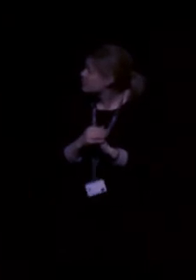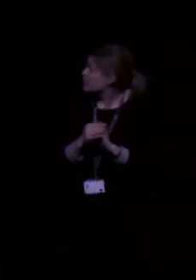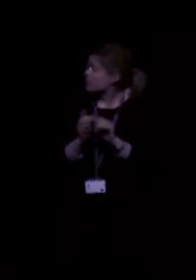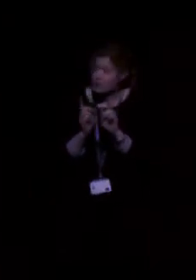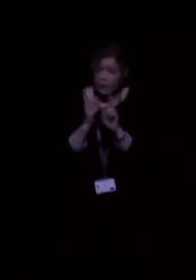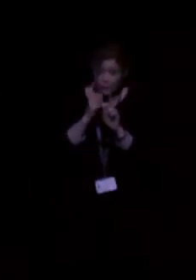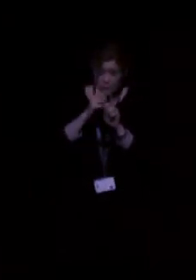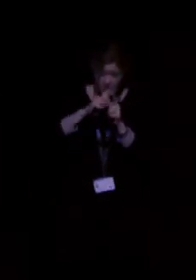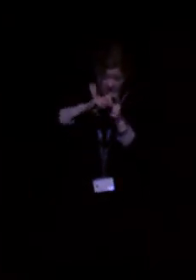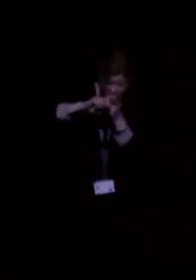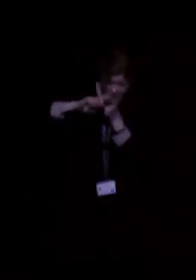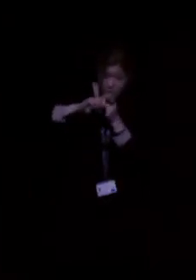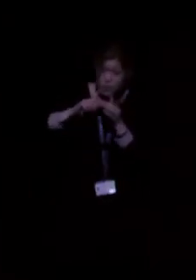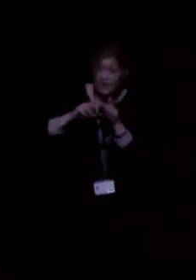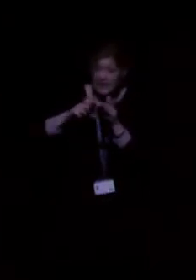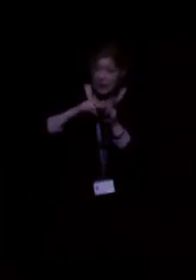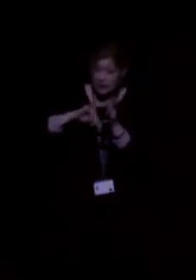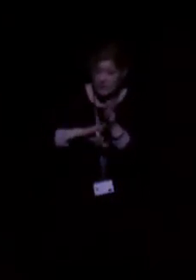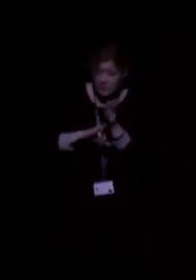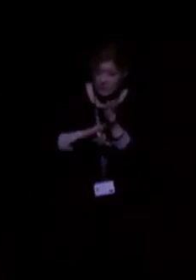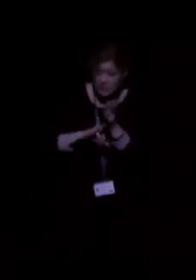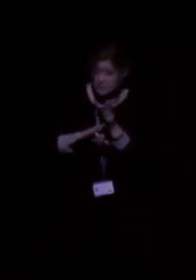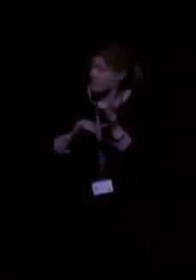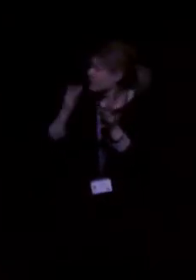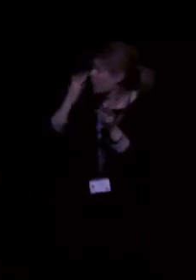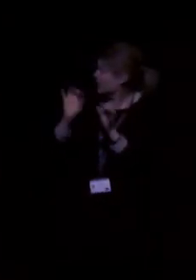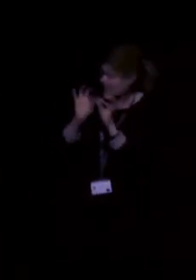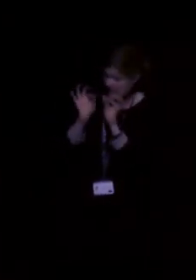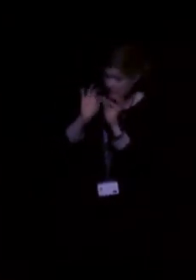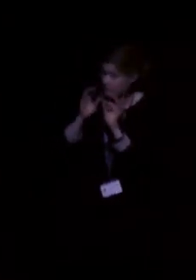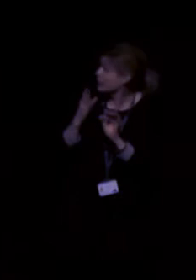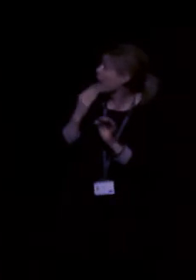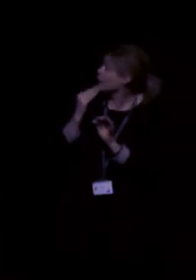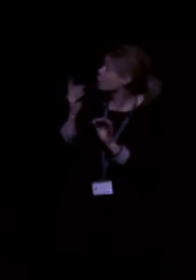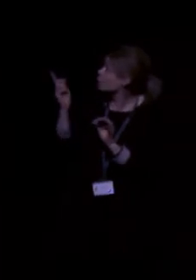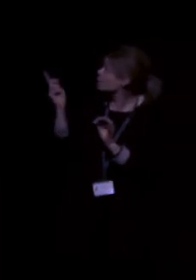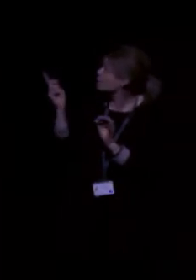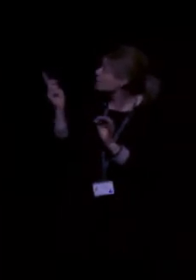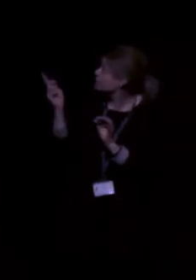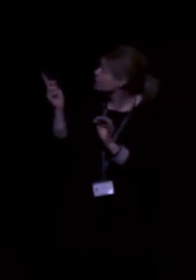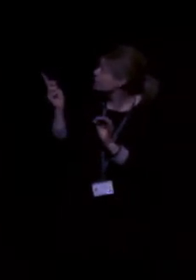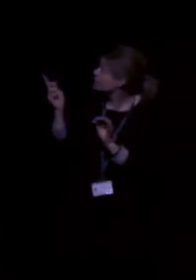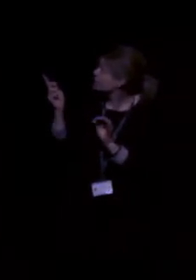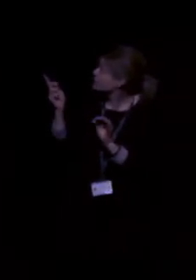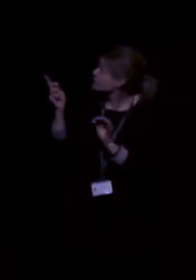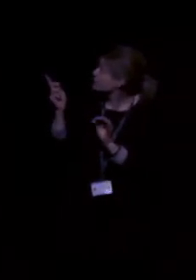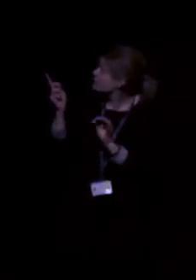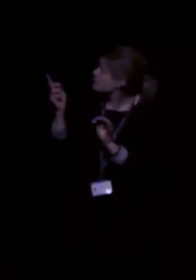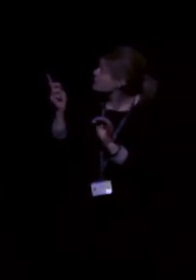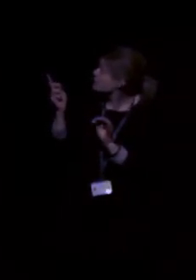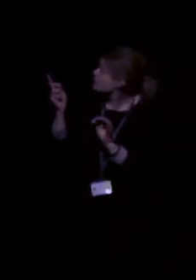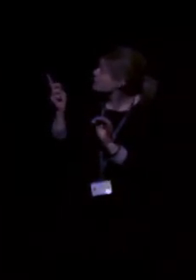the incus. And this prosthesis that I use allows the crimping, which is